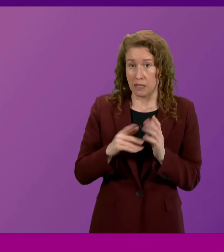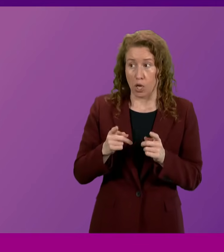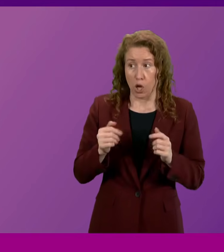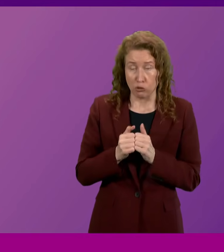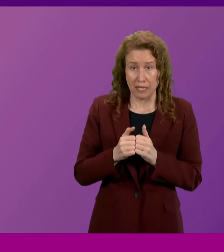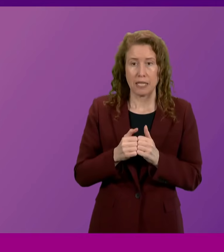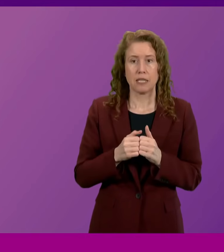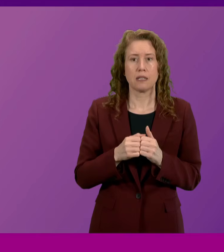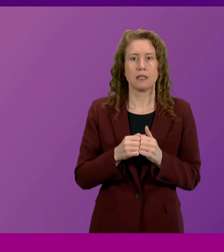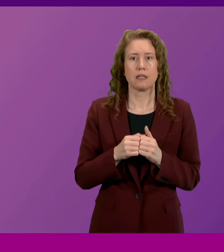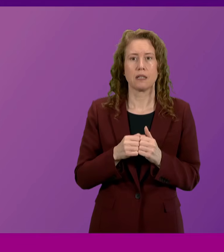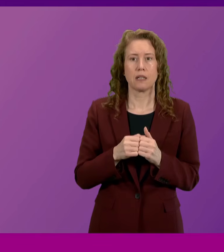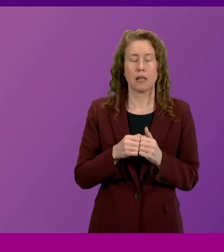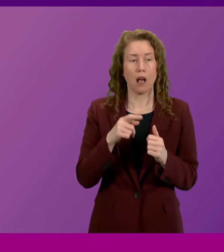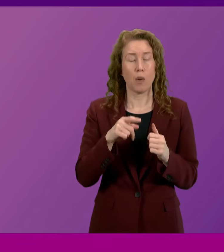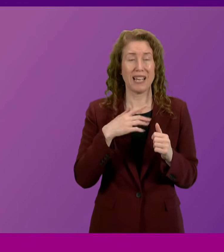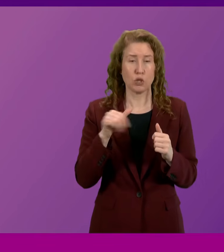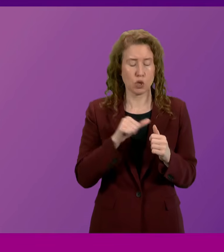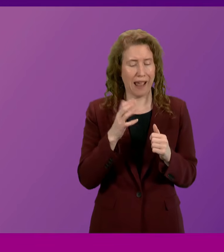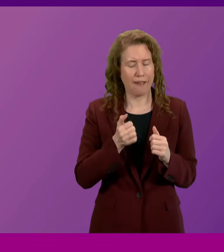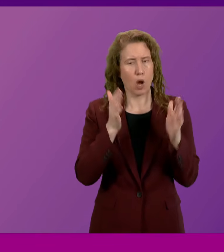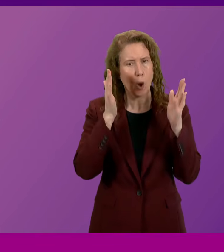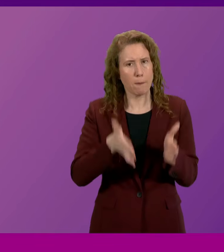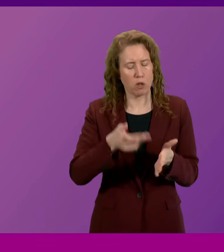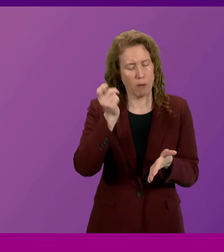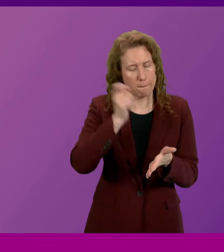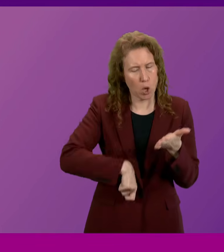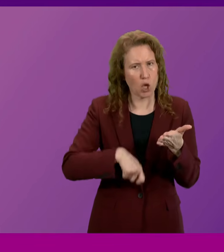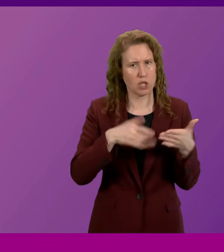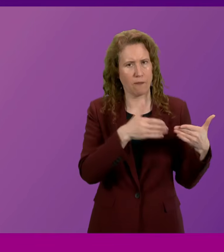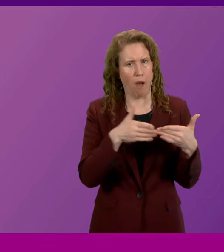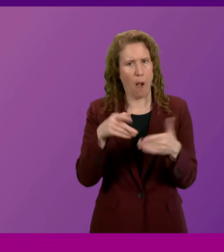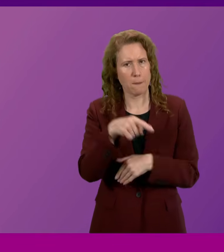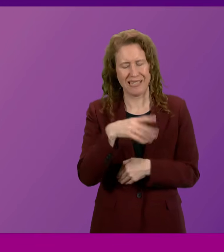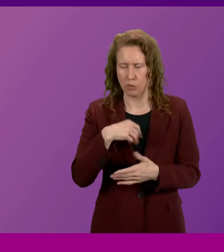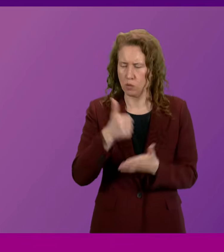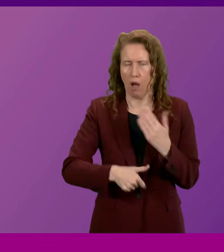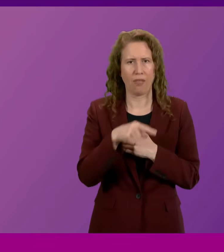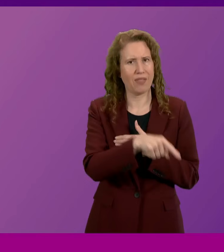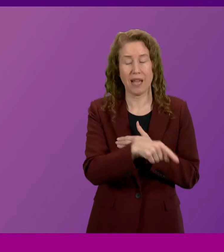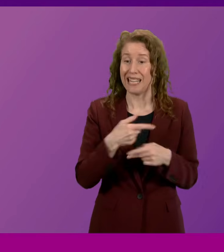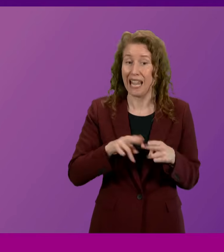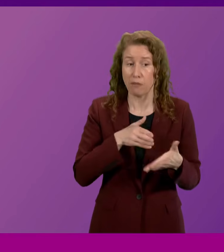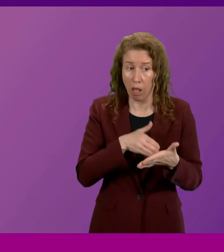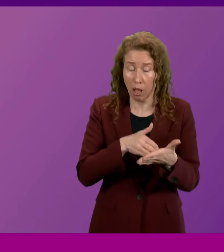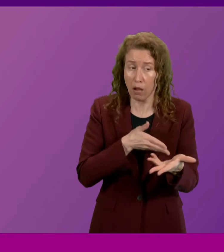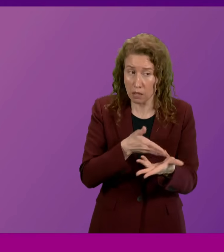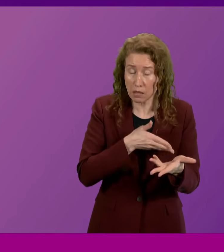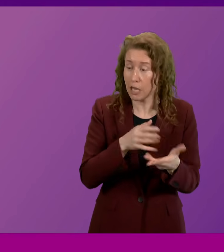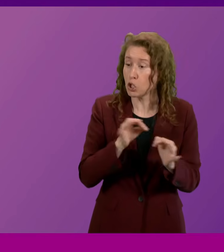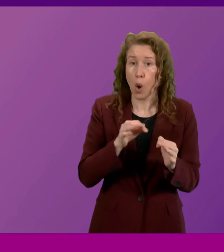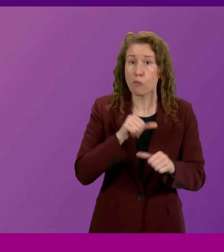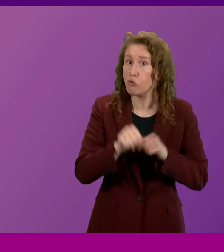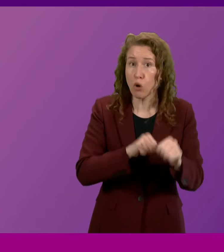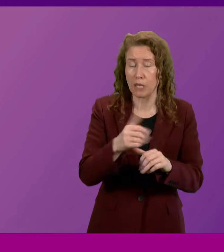that process for a compulsory purchase of the harbour needs to start if there isn't progress by the summer